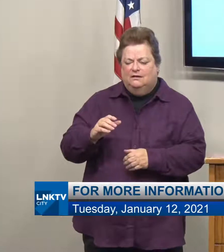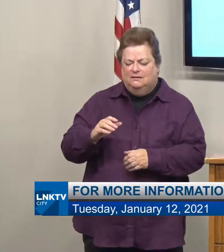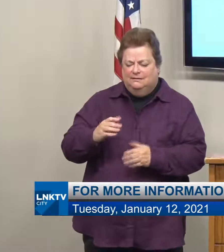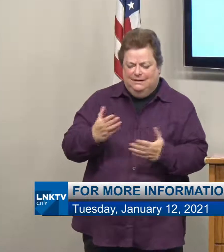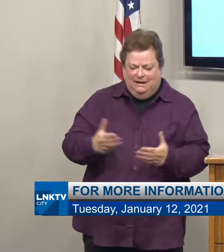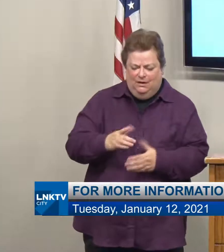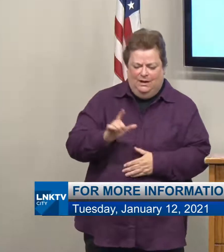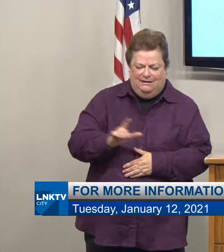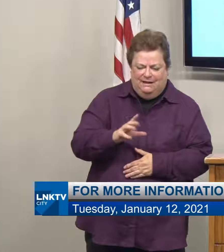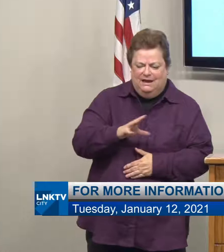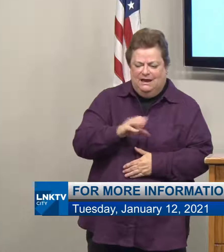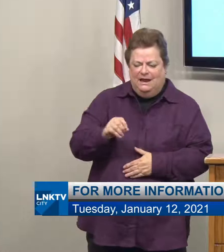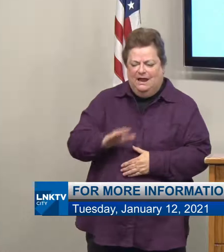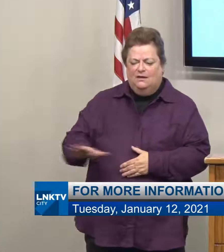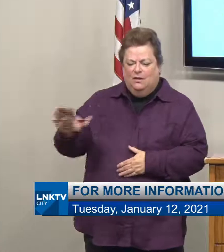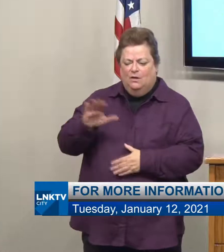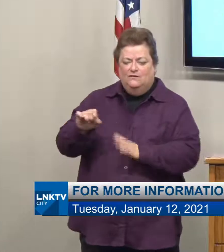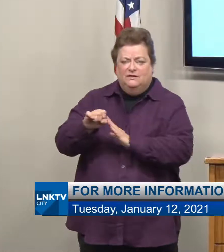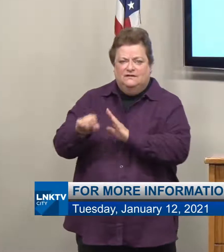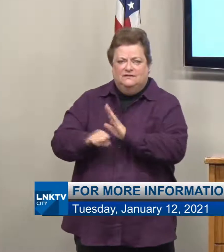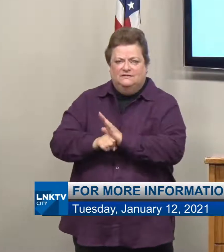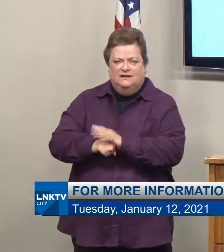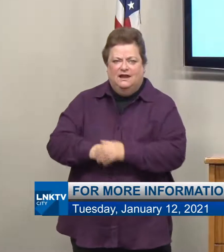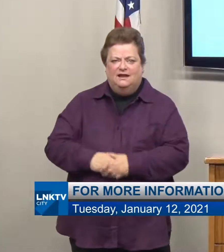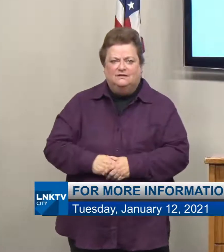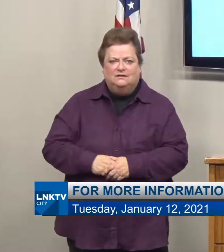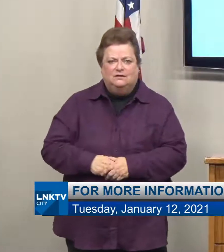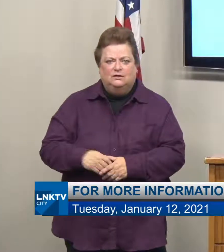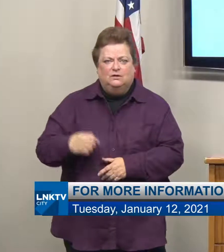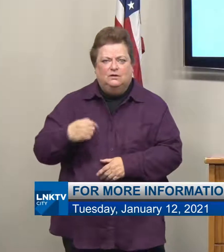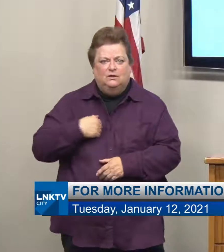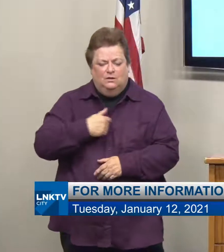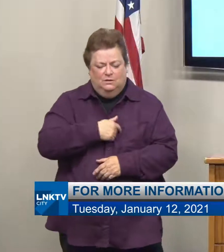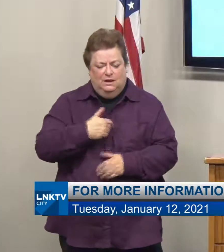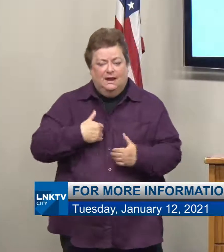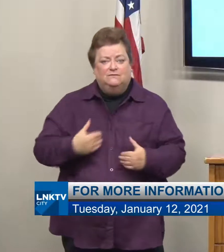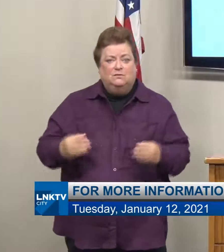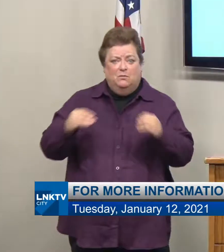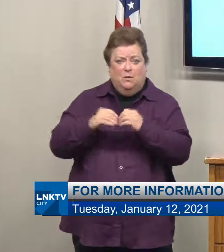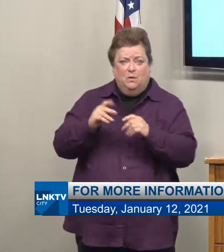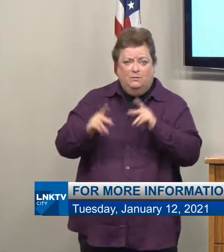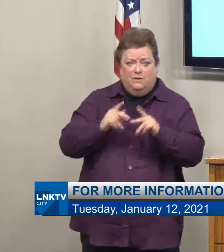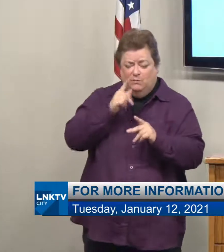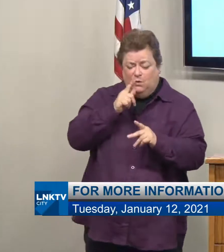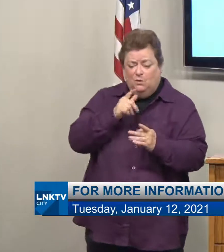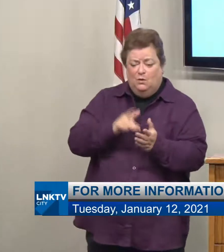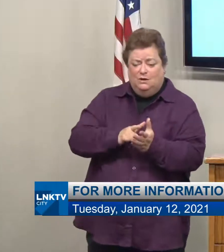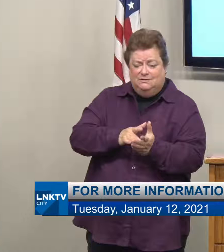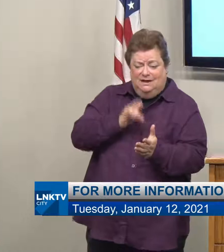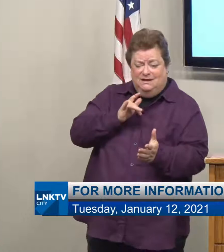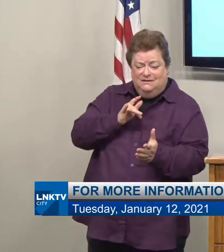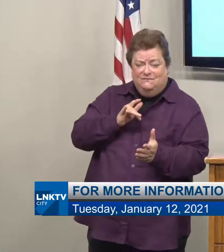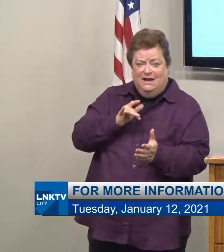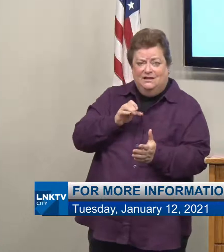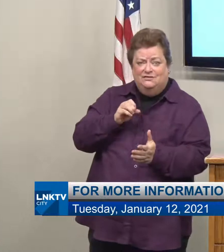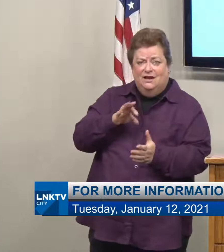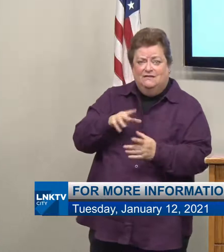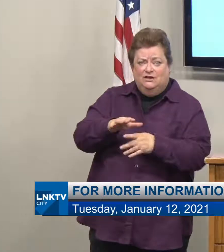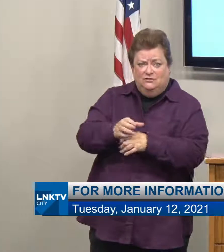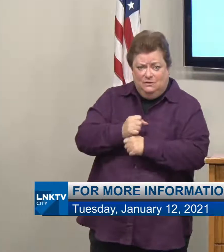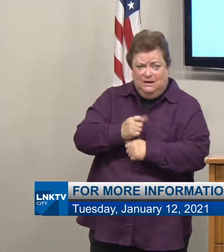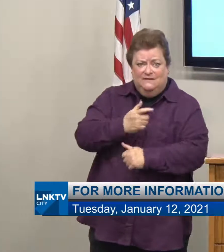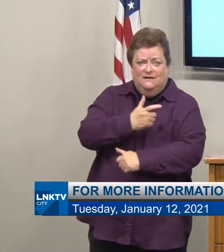as Dr. Rademacher said. There are more people taking advantage of the opportunity to receive